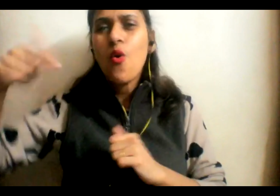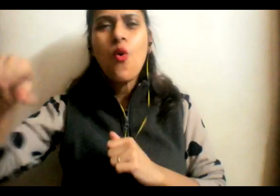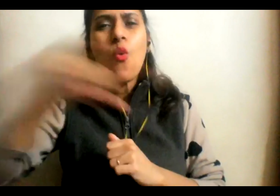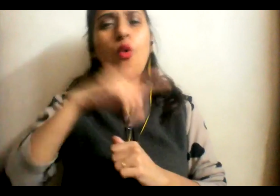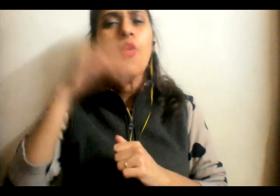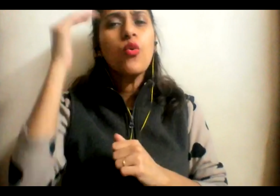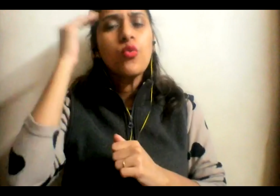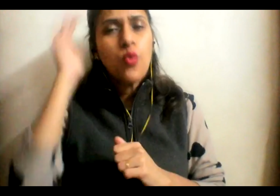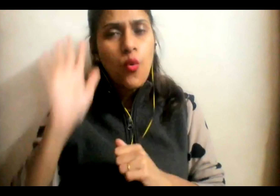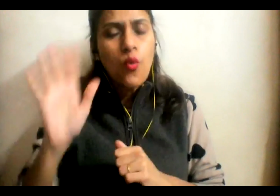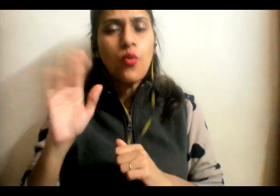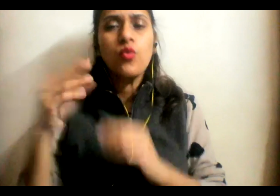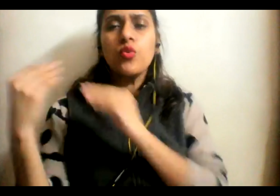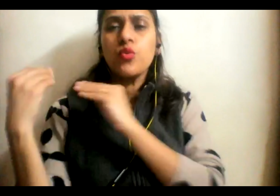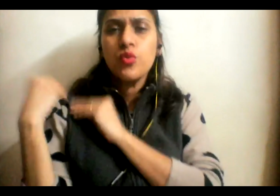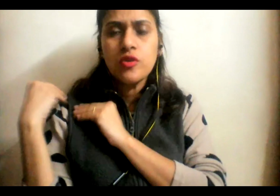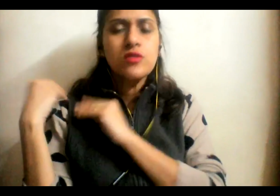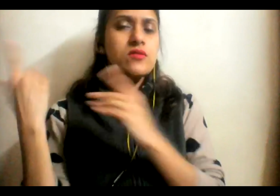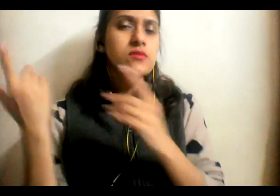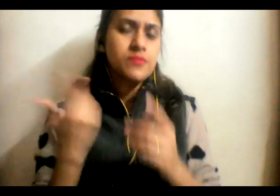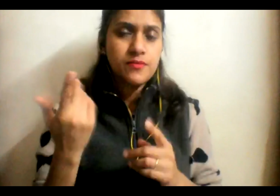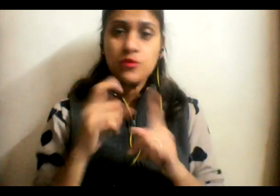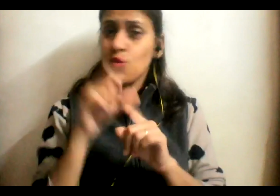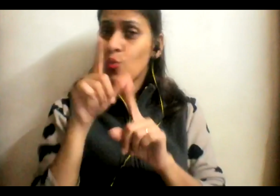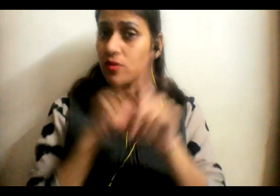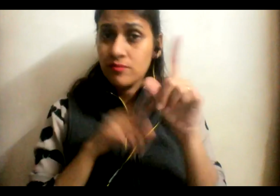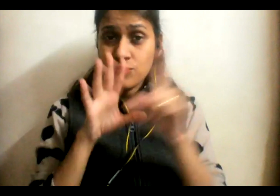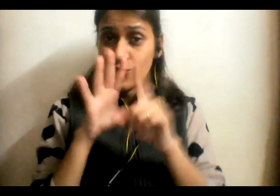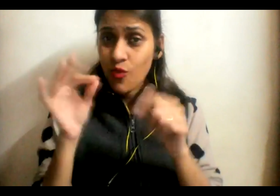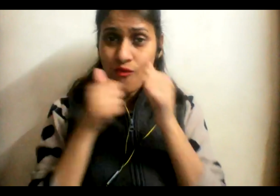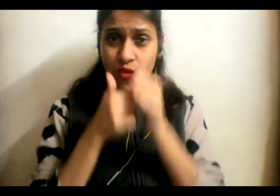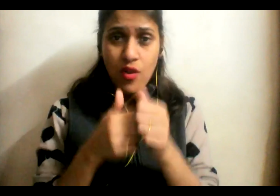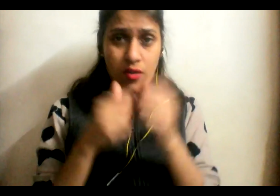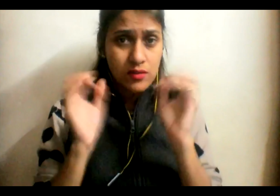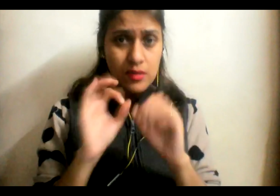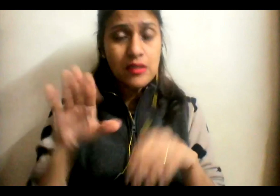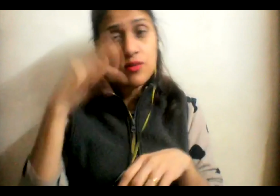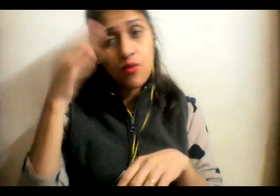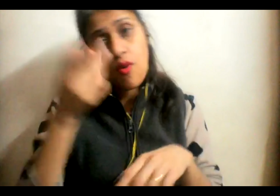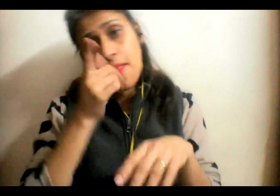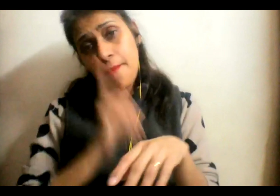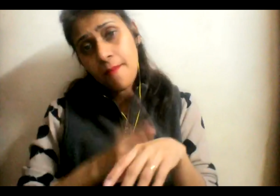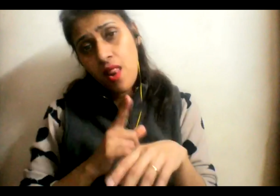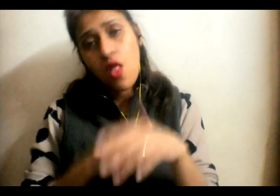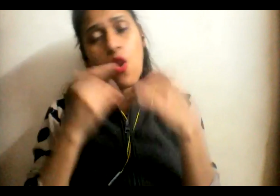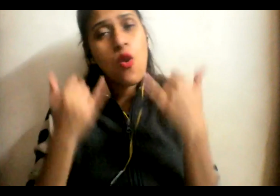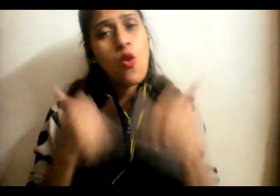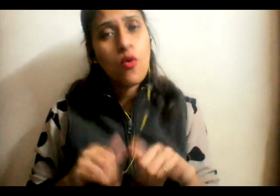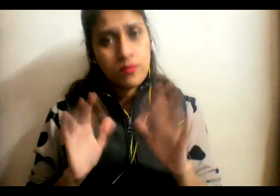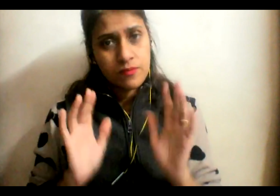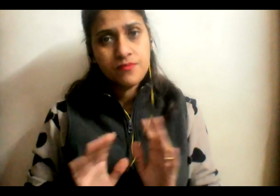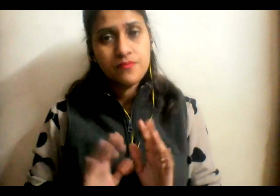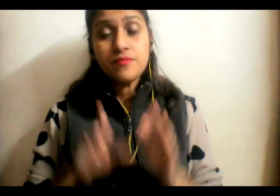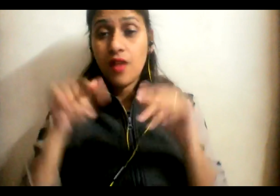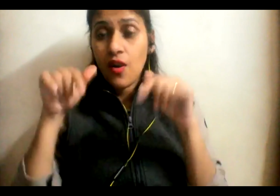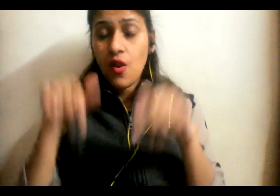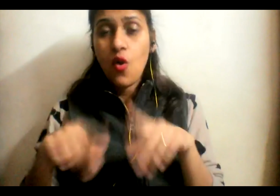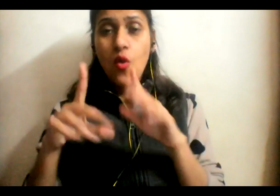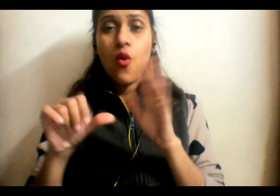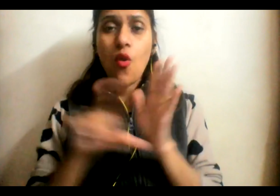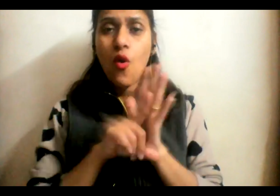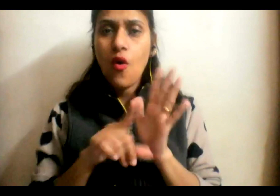duty under the law, and if they're not doing duty, how they can be penalized under the existing law. The current law has a lot of